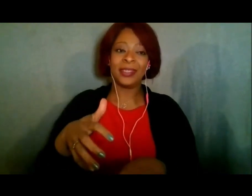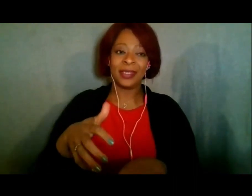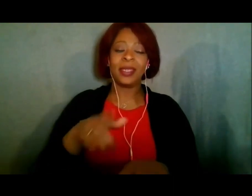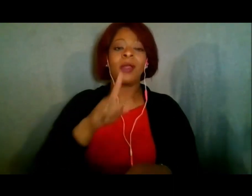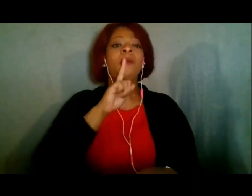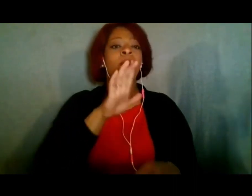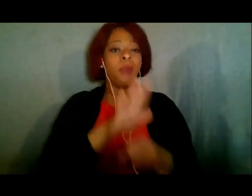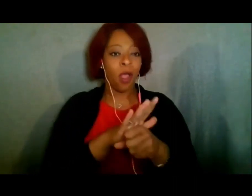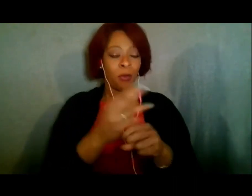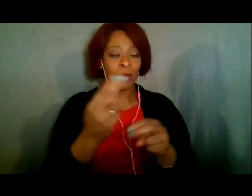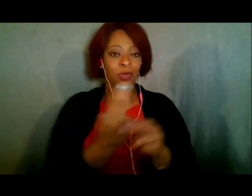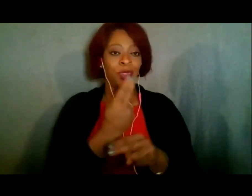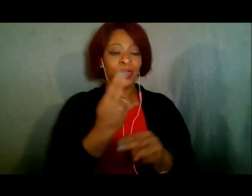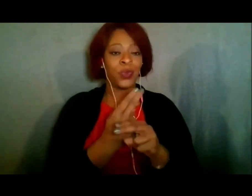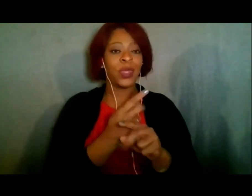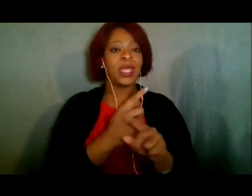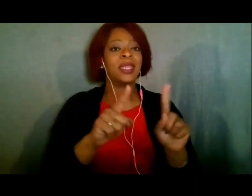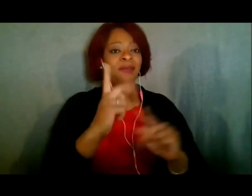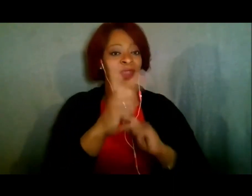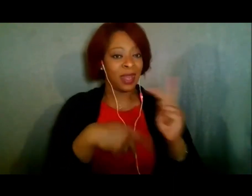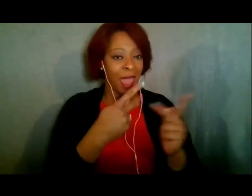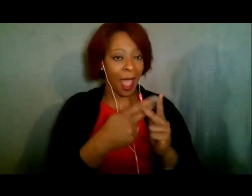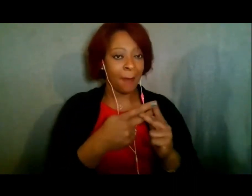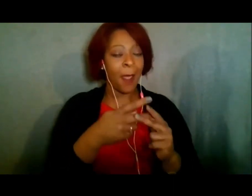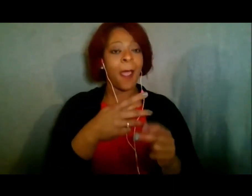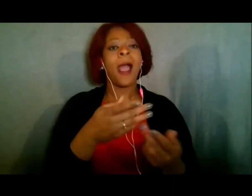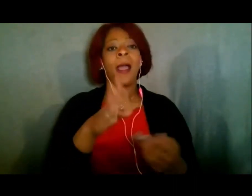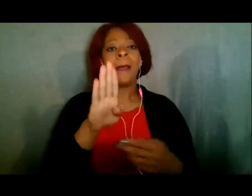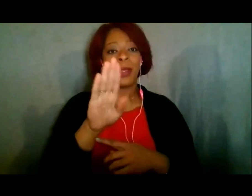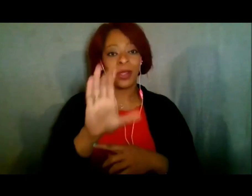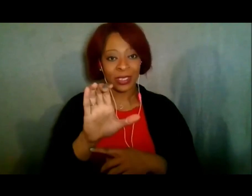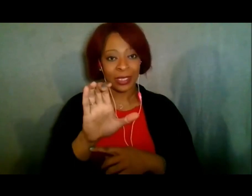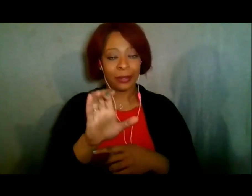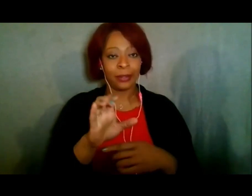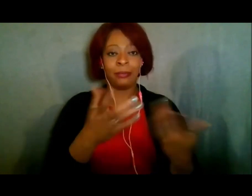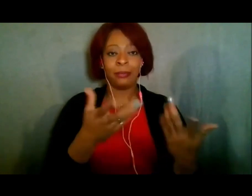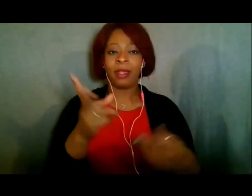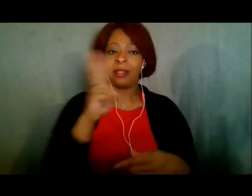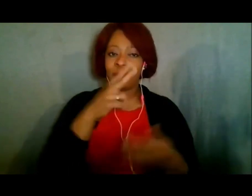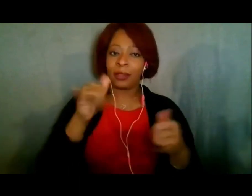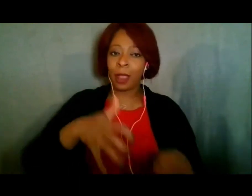promised to use 2 forms of birth control, and they still got pregnant.